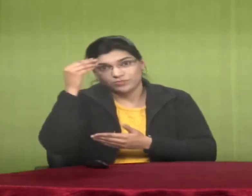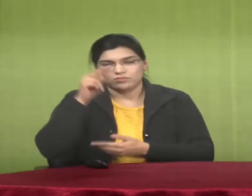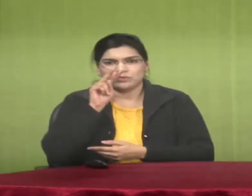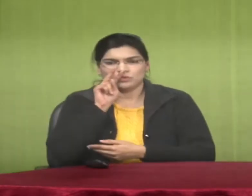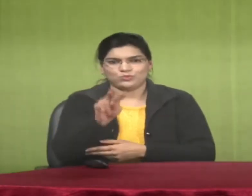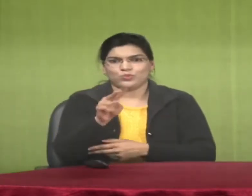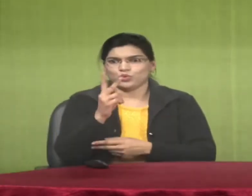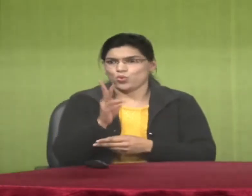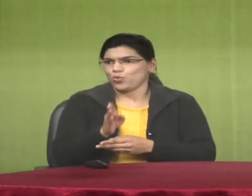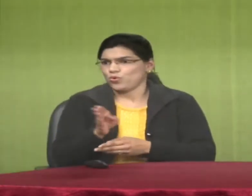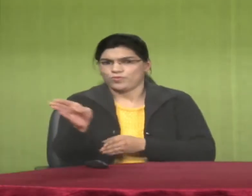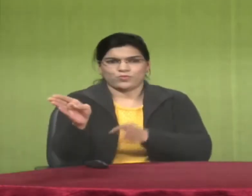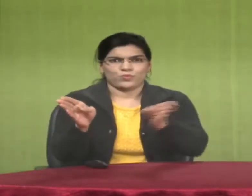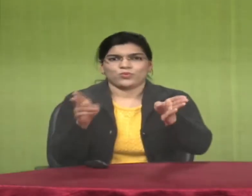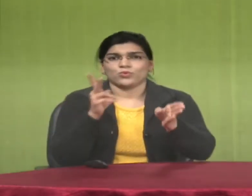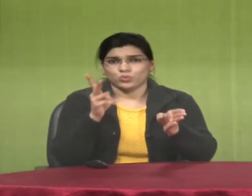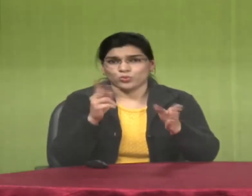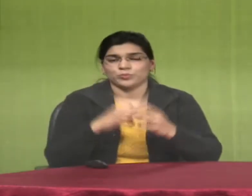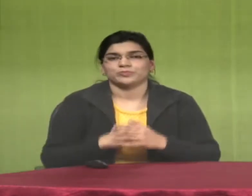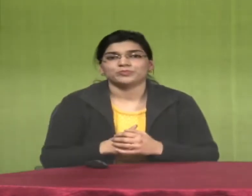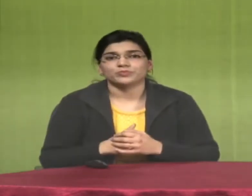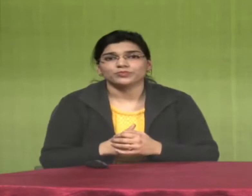Immediately, he realizes